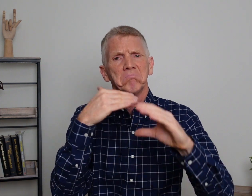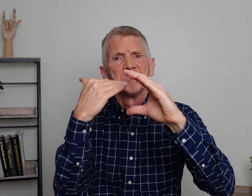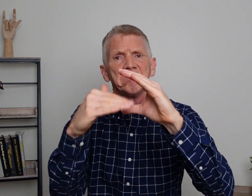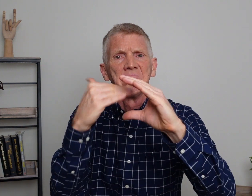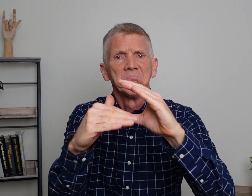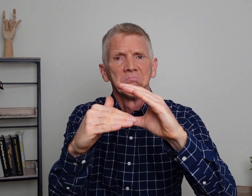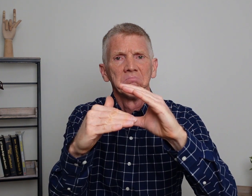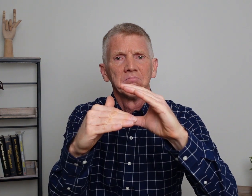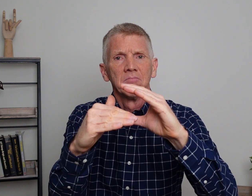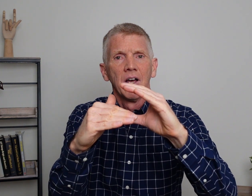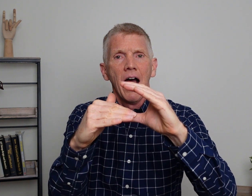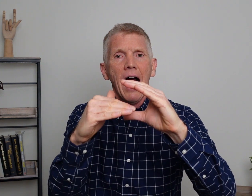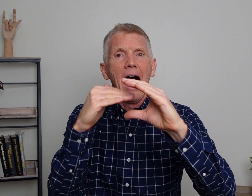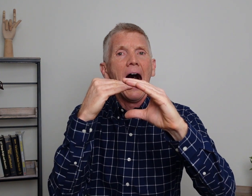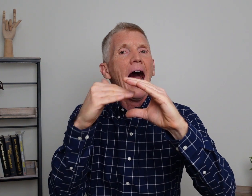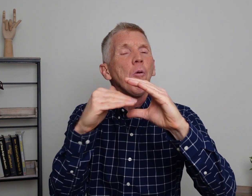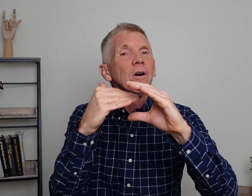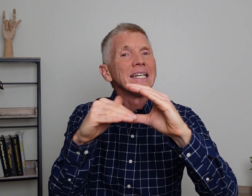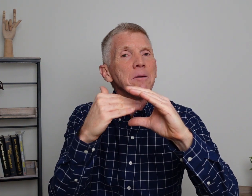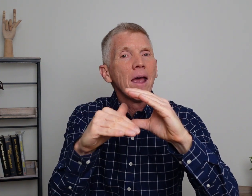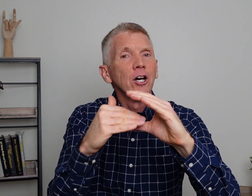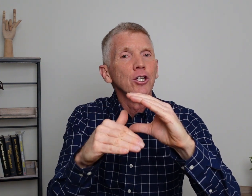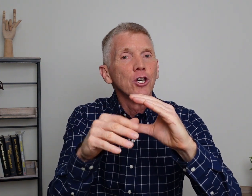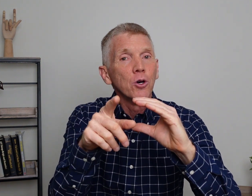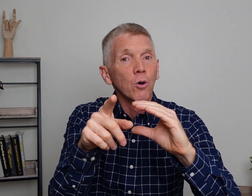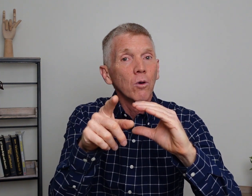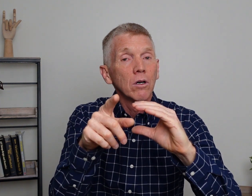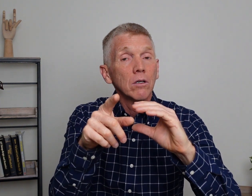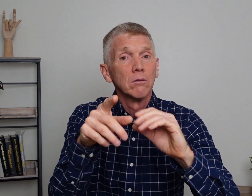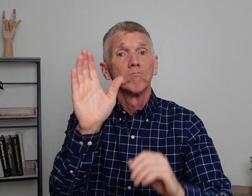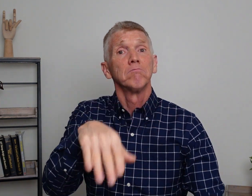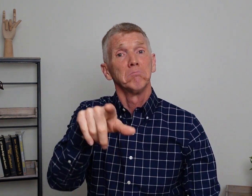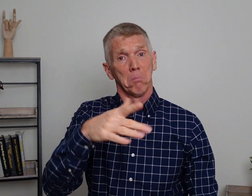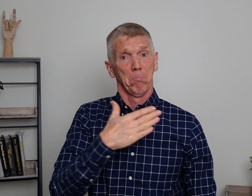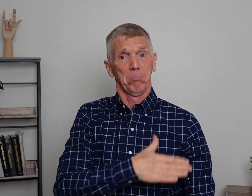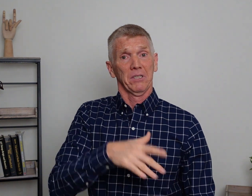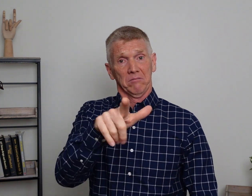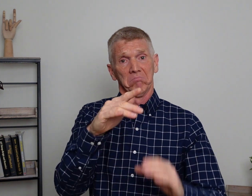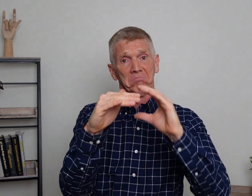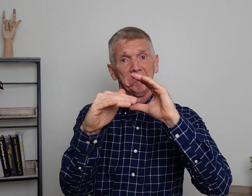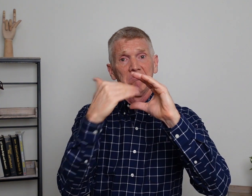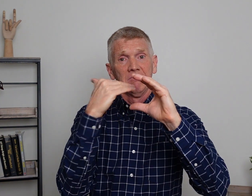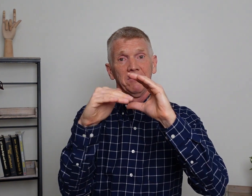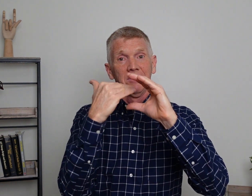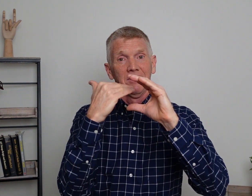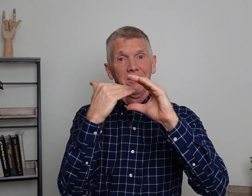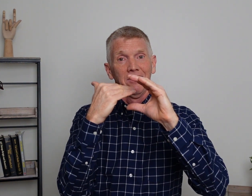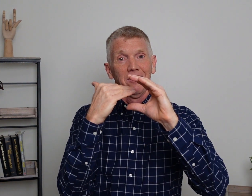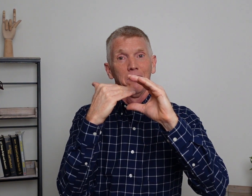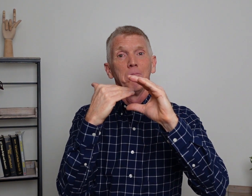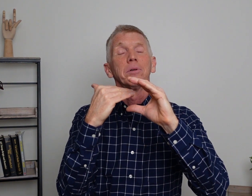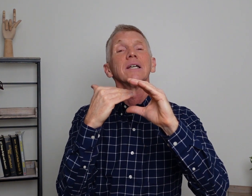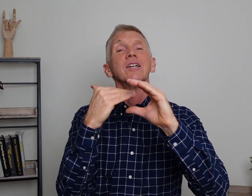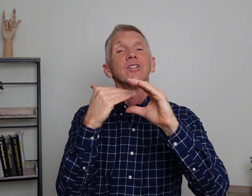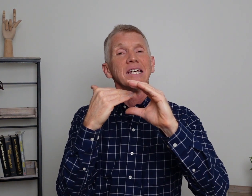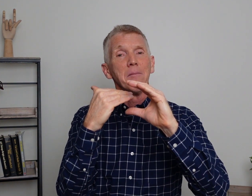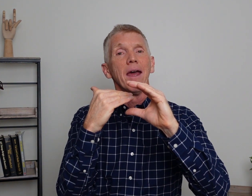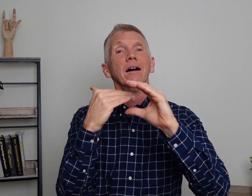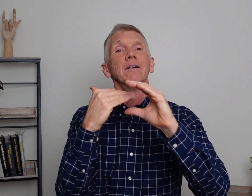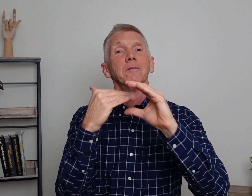I will email you please email